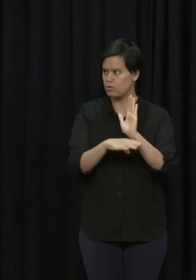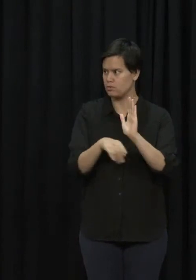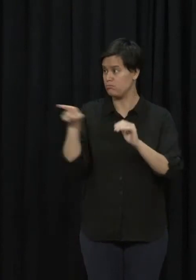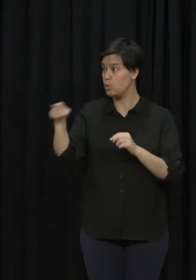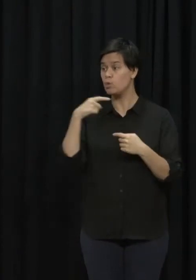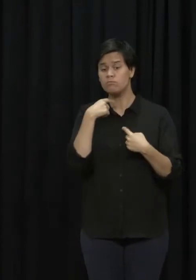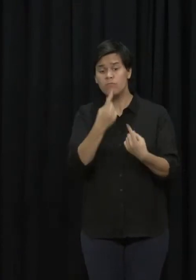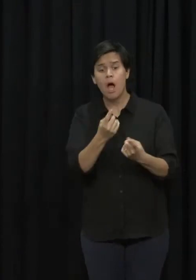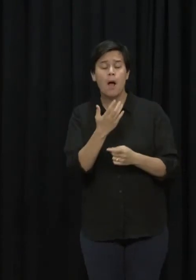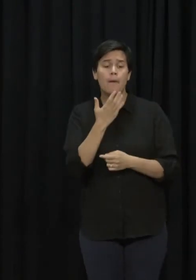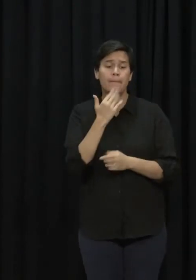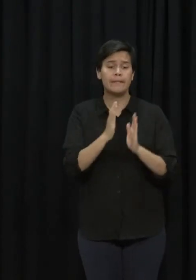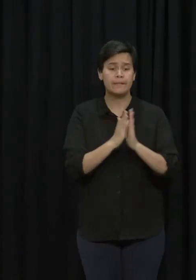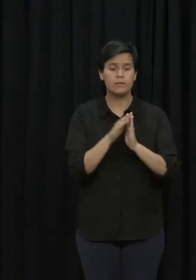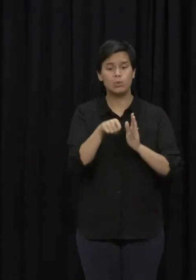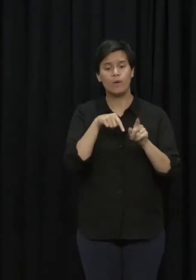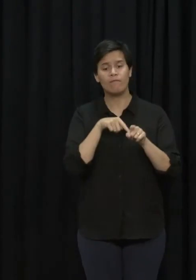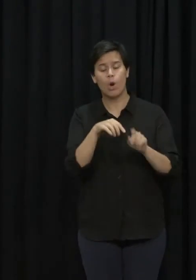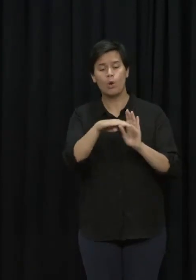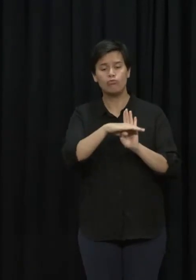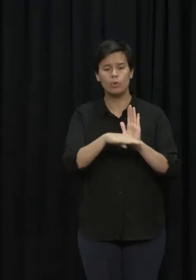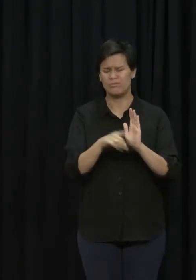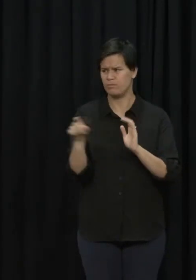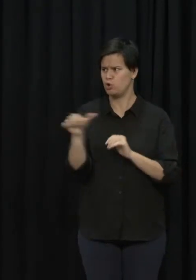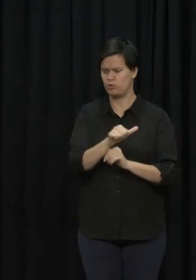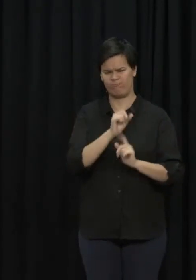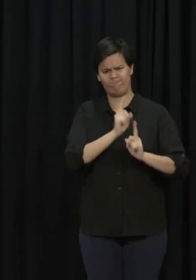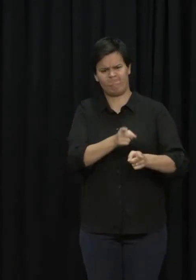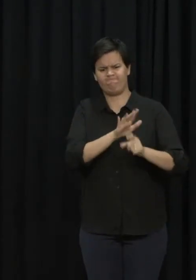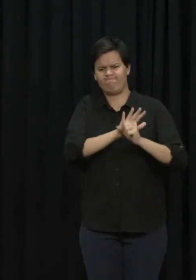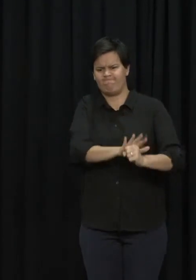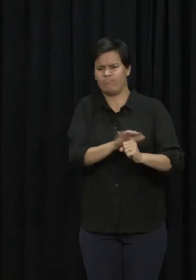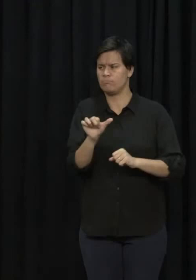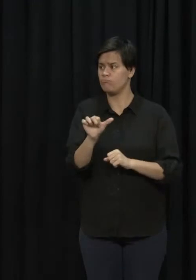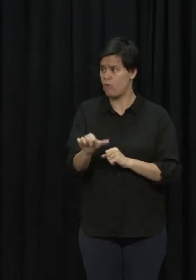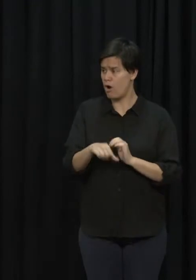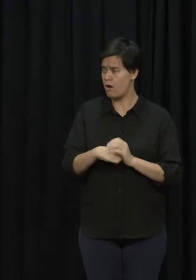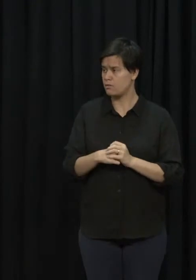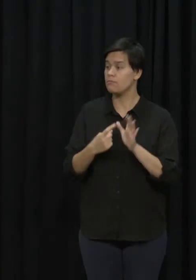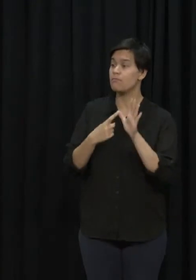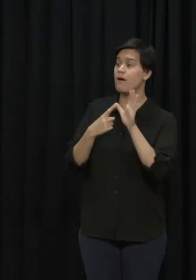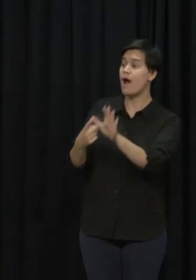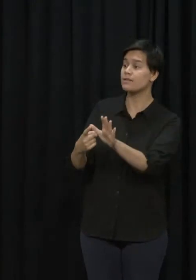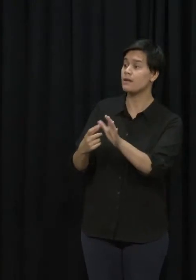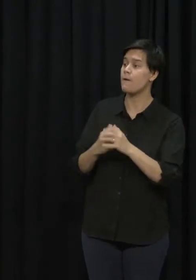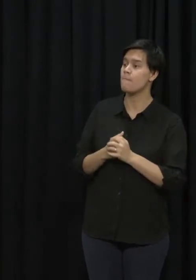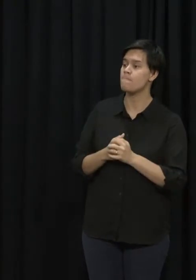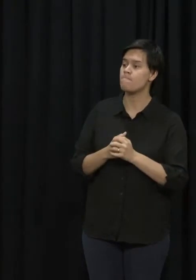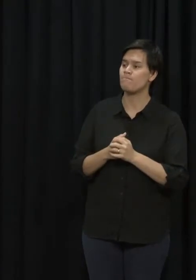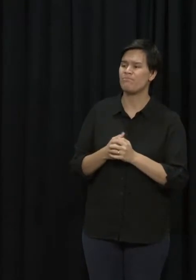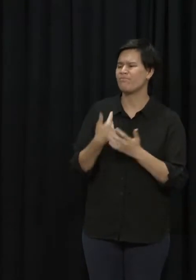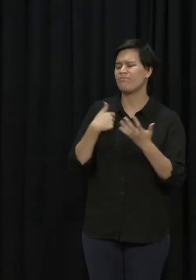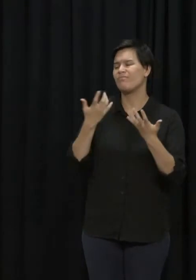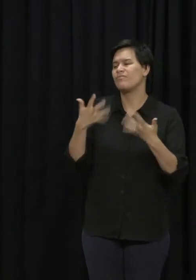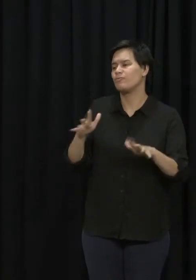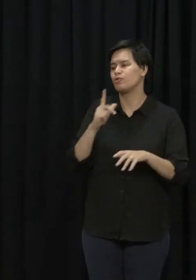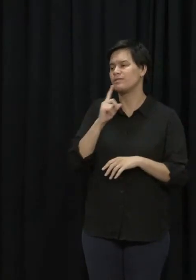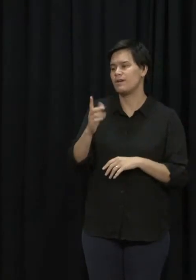the government face any blame for this? Oh, and look, as I've I think I've really set out probably